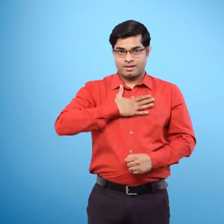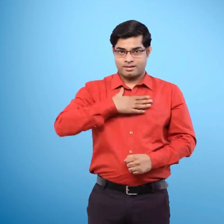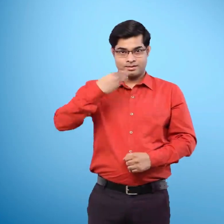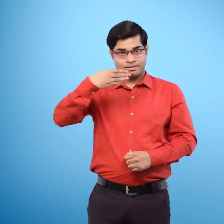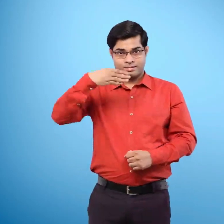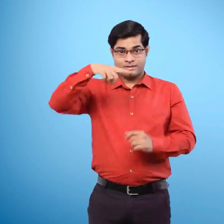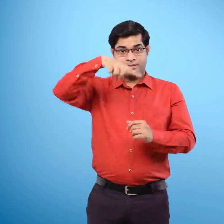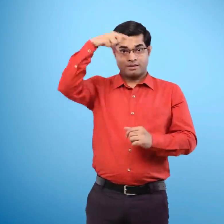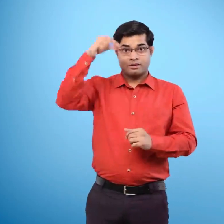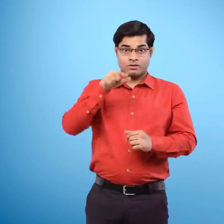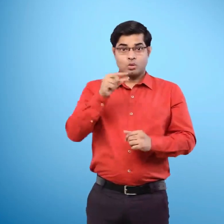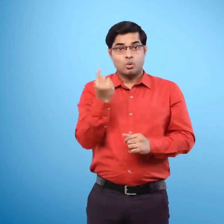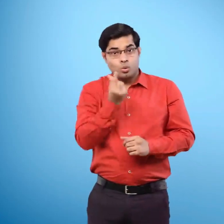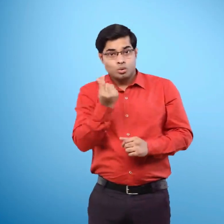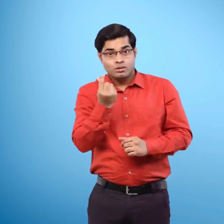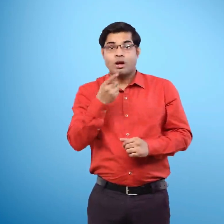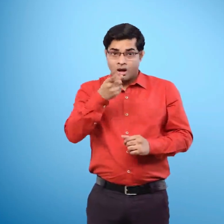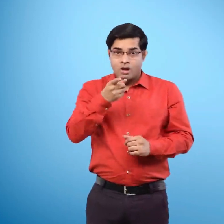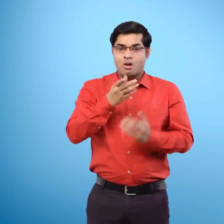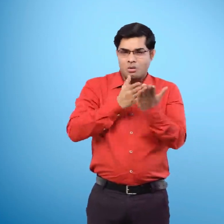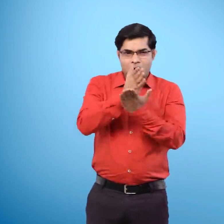Using one leaf, we can make different patterns.